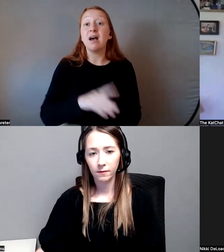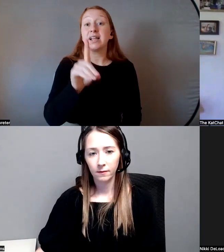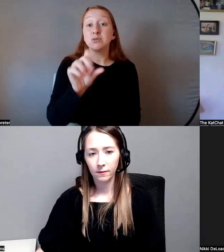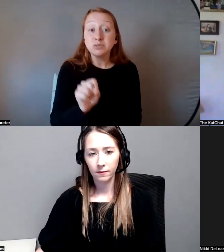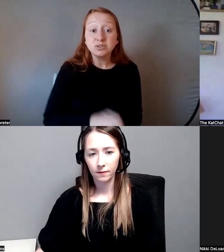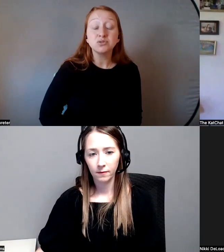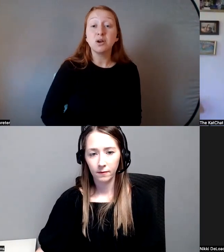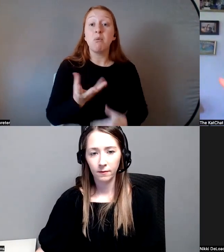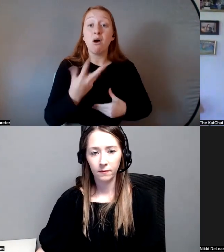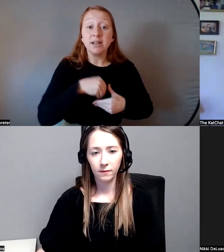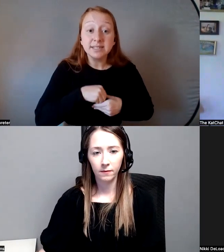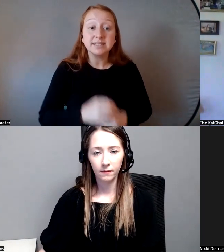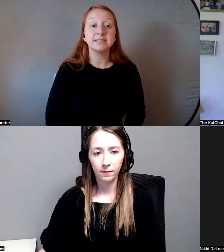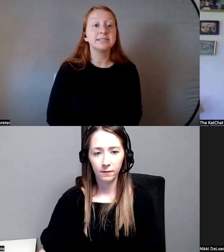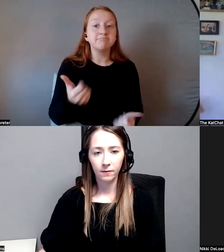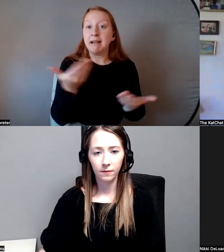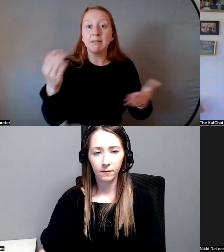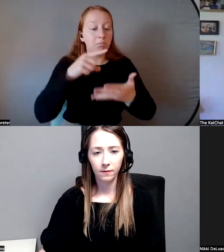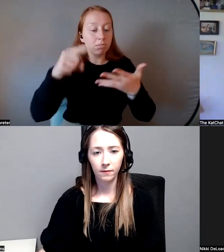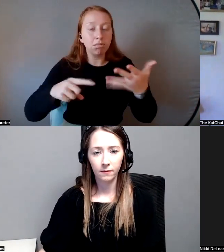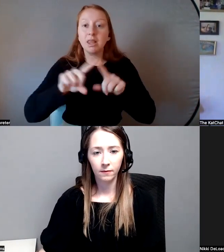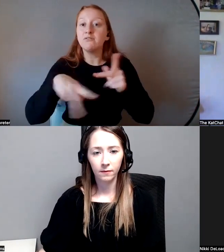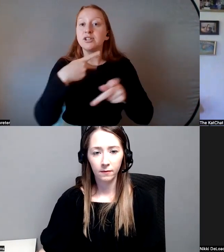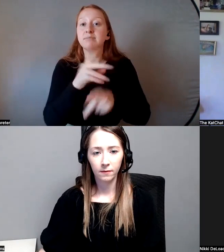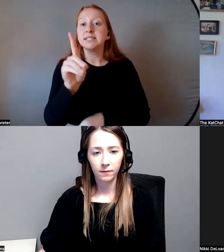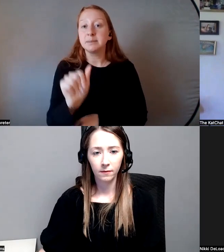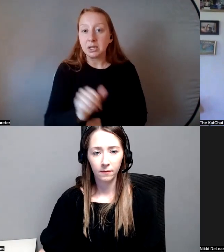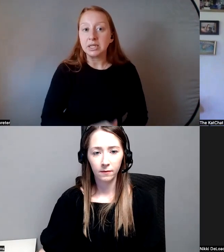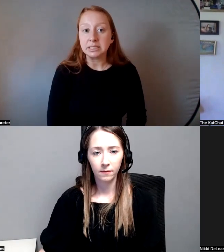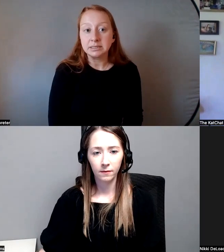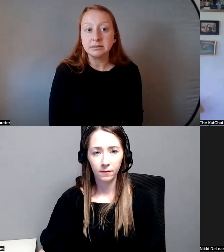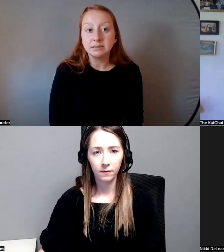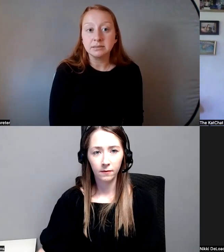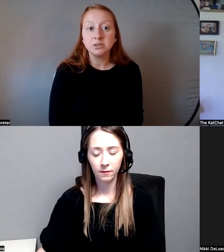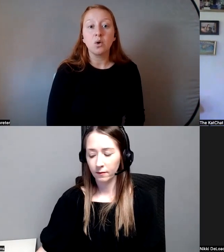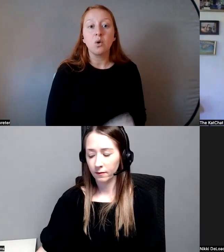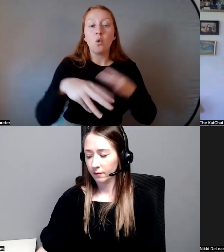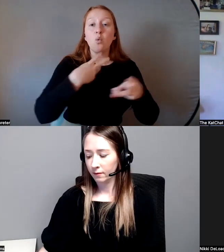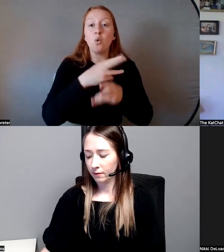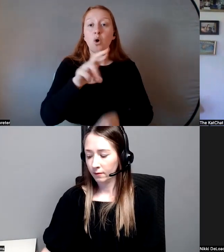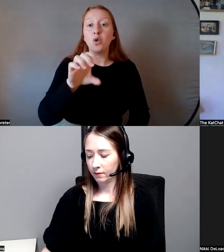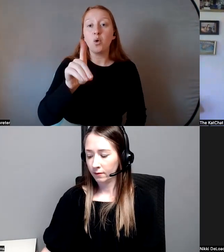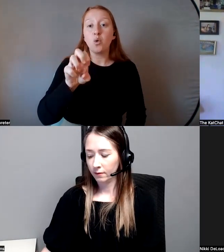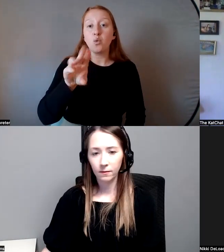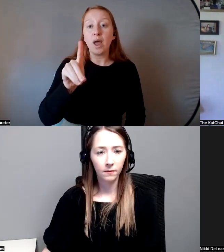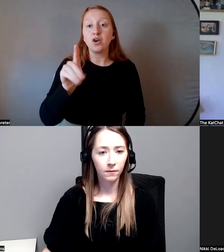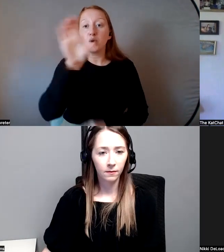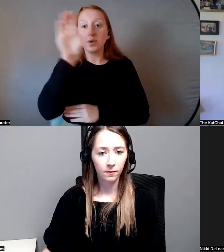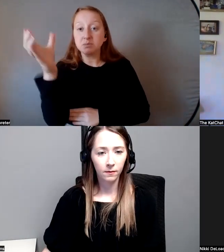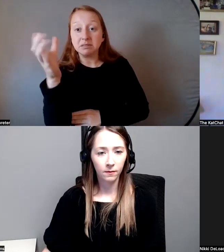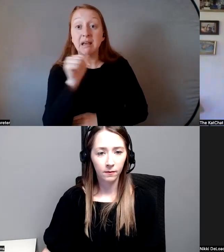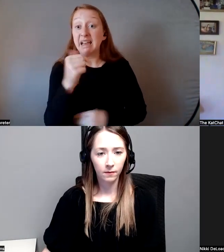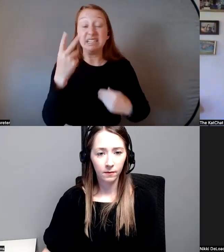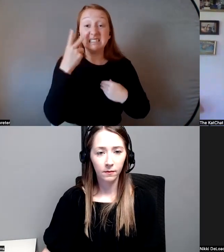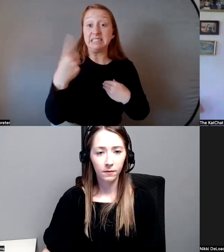autistic, anything. So, World Record Christmas. I did not see the preview. I saw the